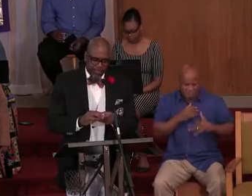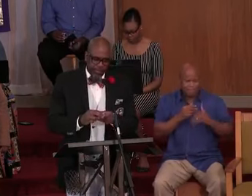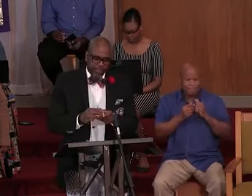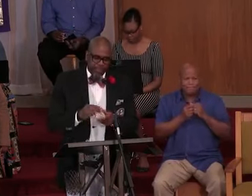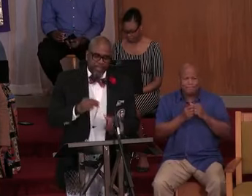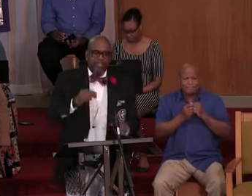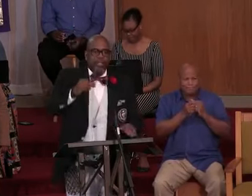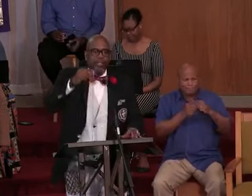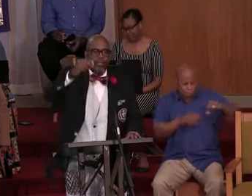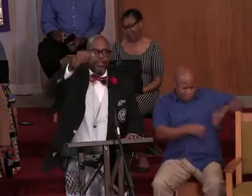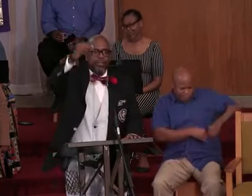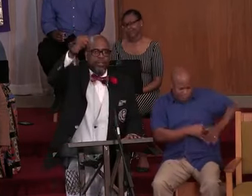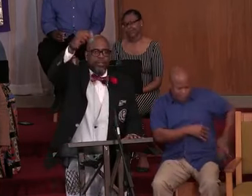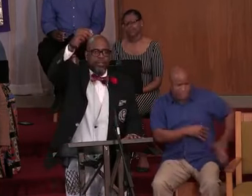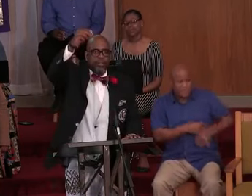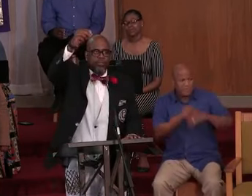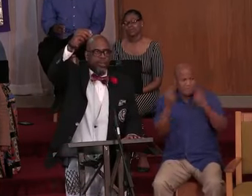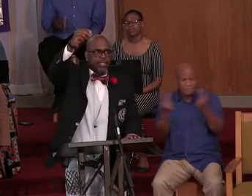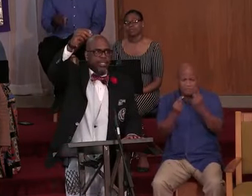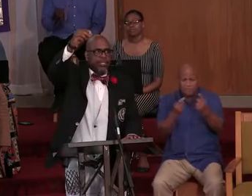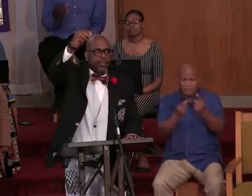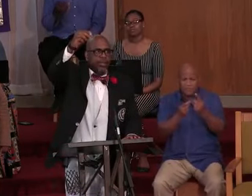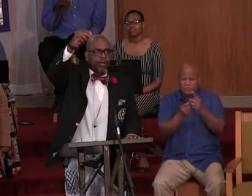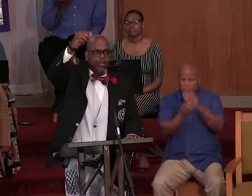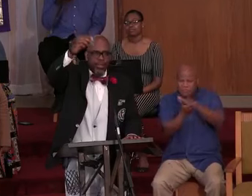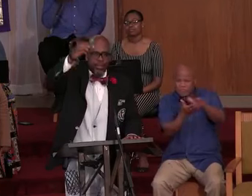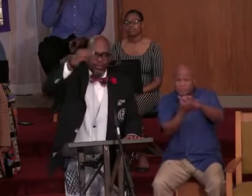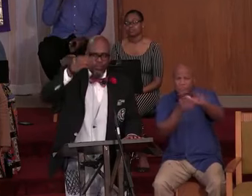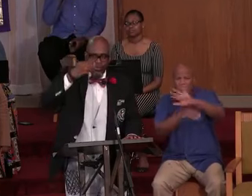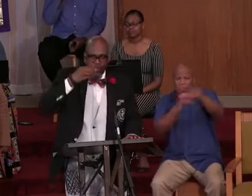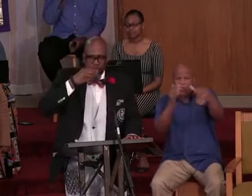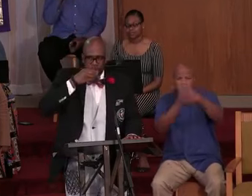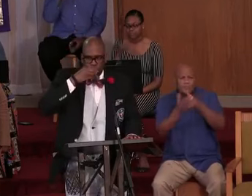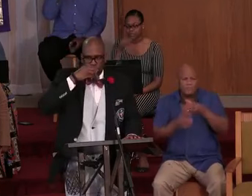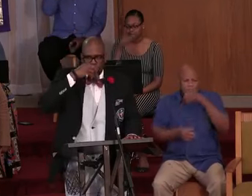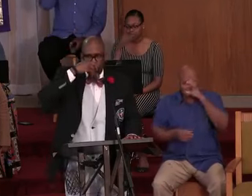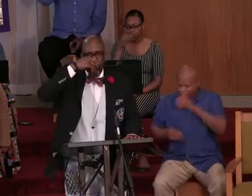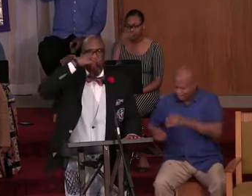shed for the remission of sin, drink ye all of it."